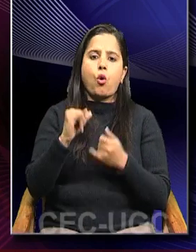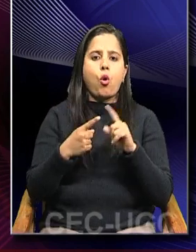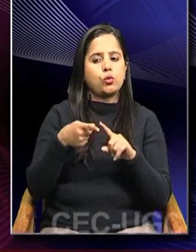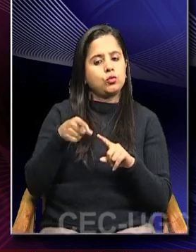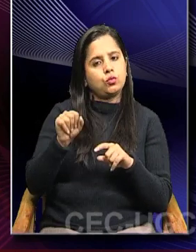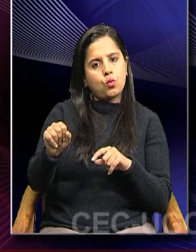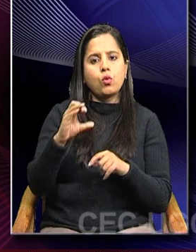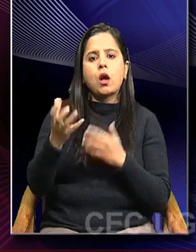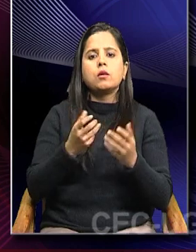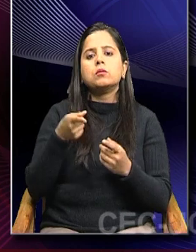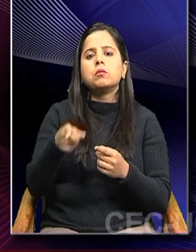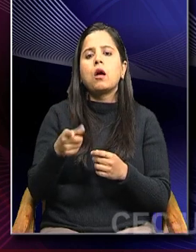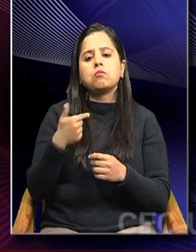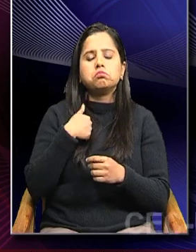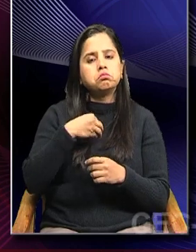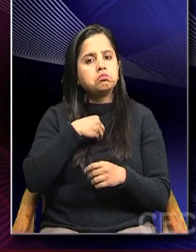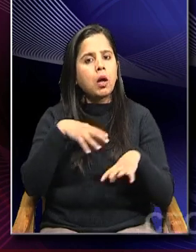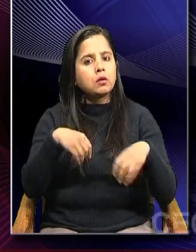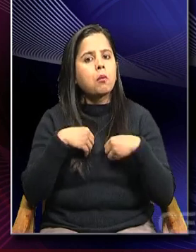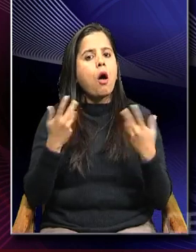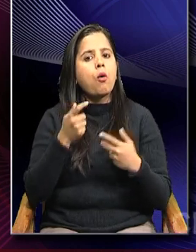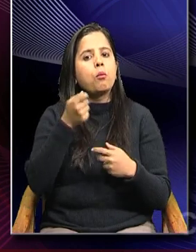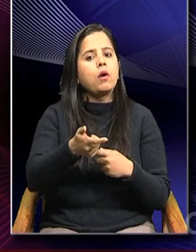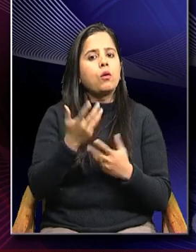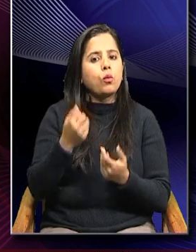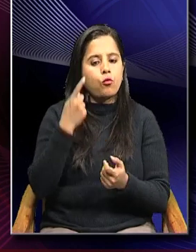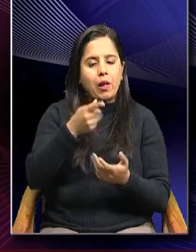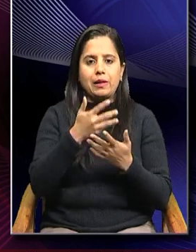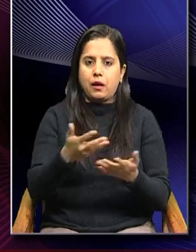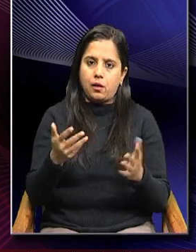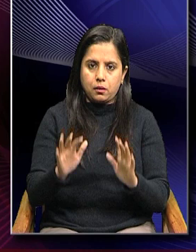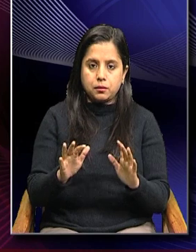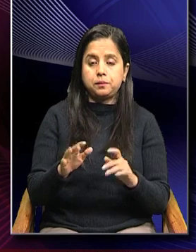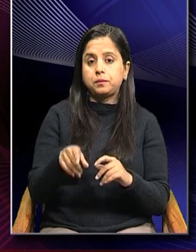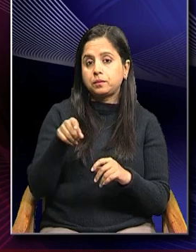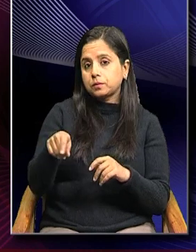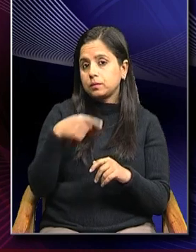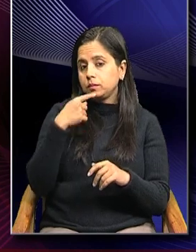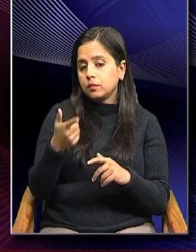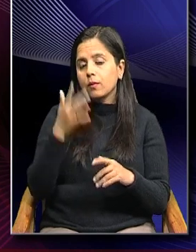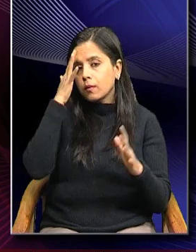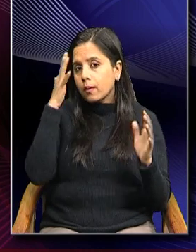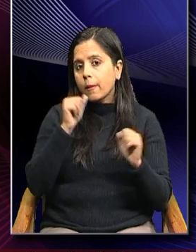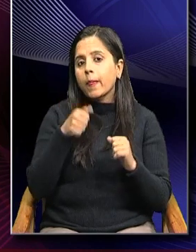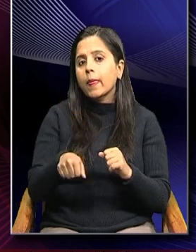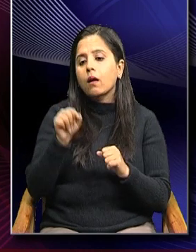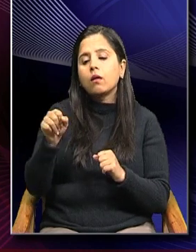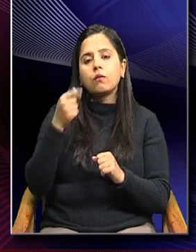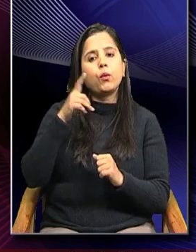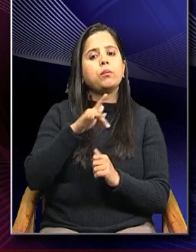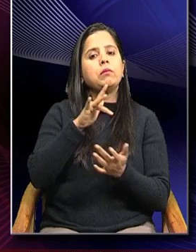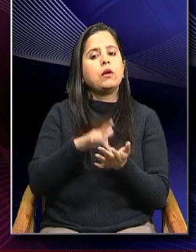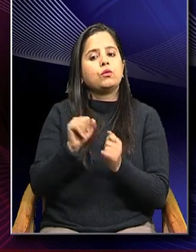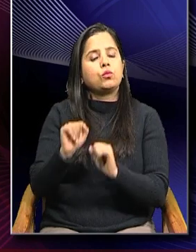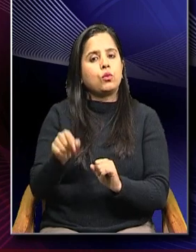cost my customer is willing to bear for this specific product. What is the convenient place for my customer